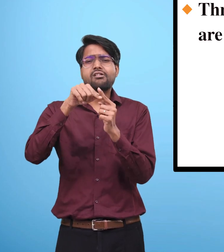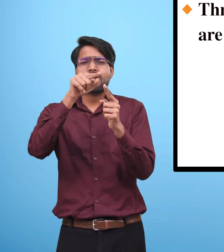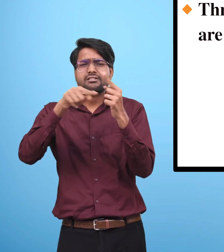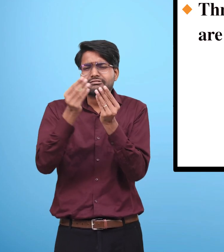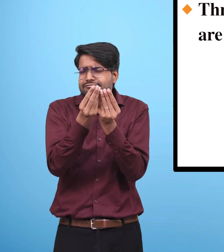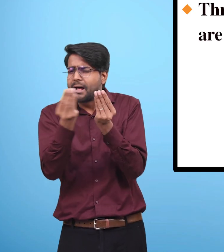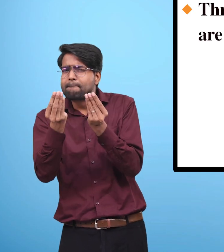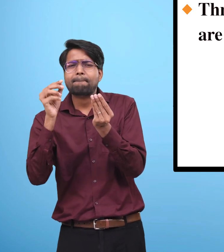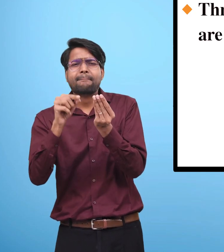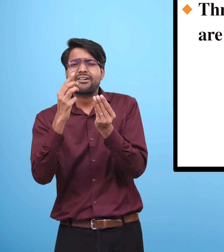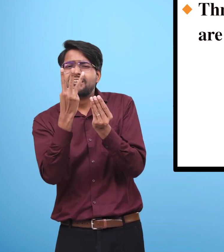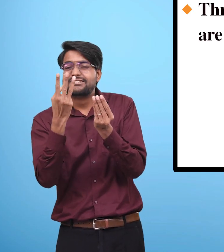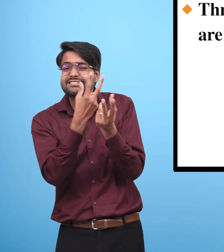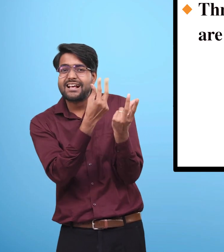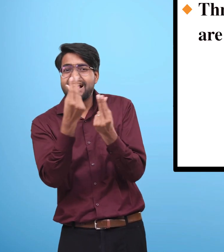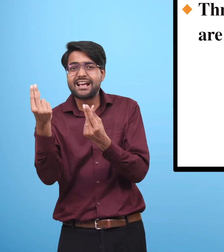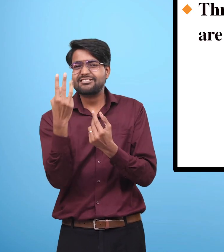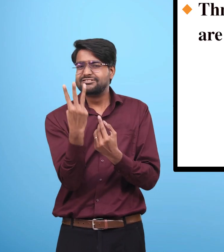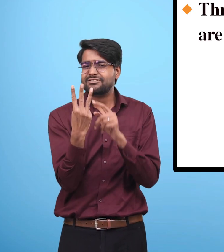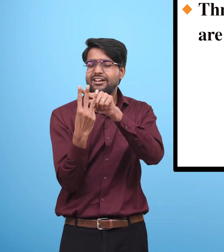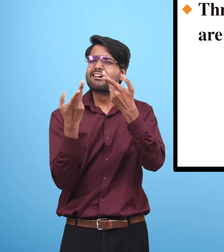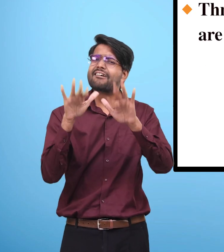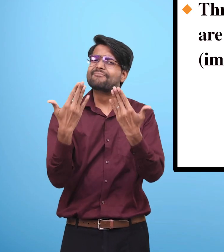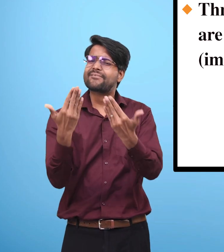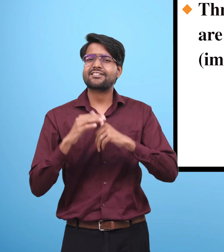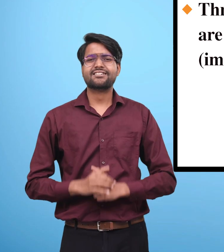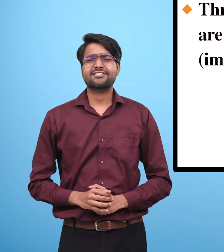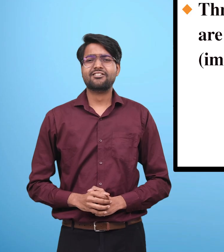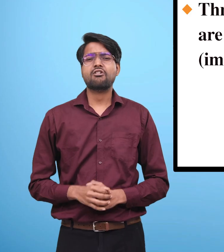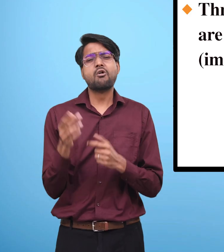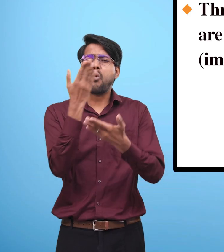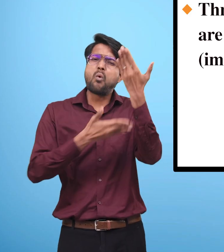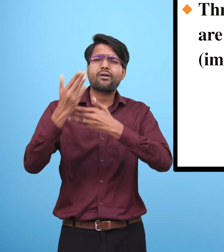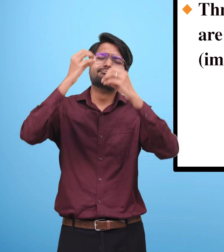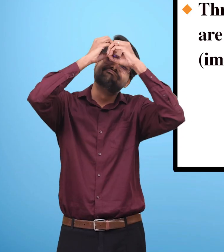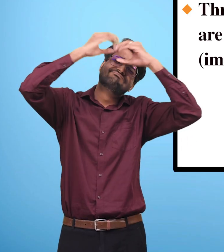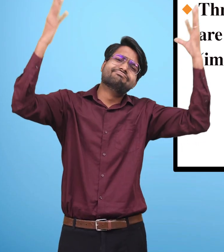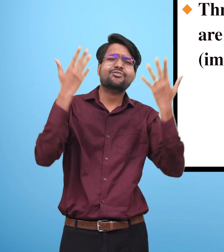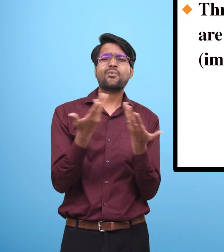are located around the middle of Orion, imagined to be the belt of a hunter.